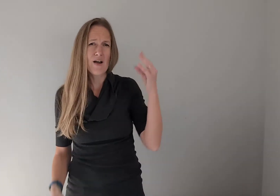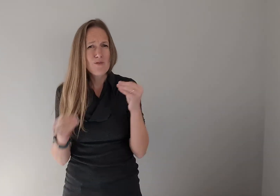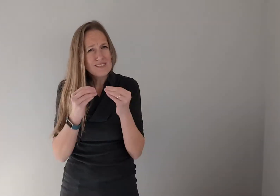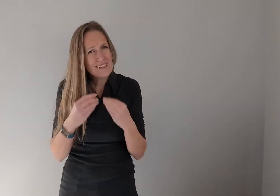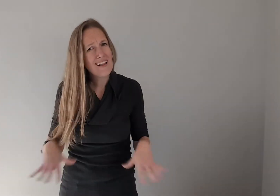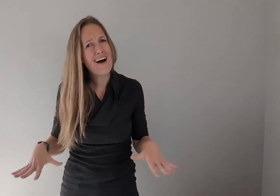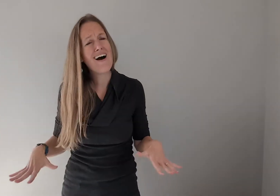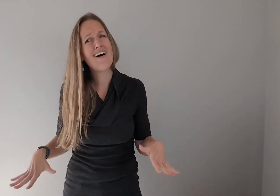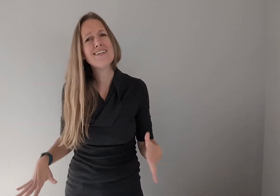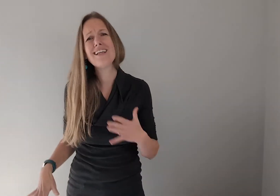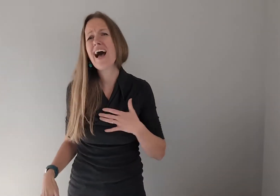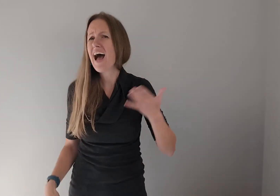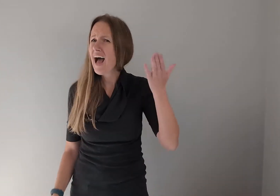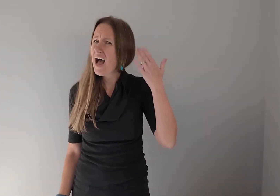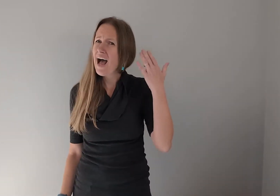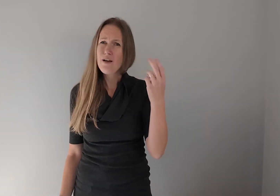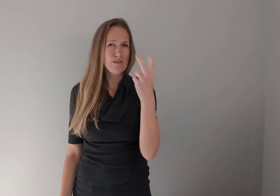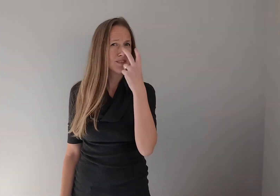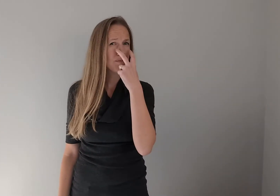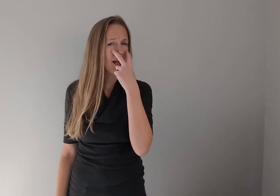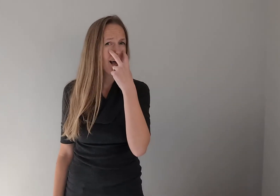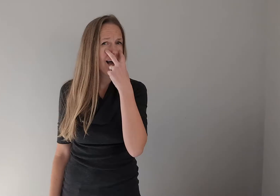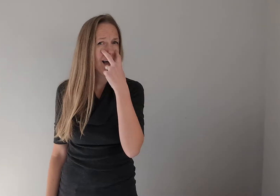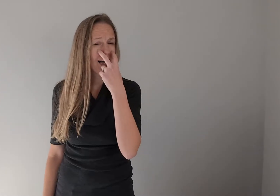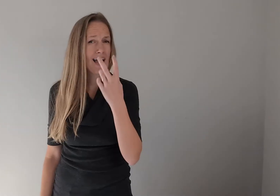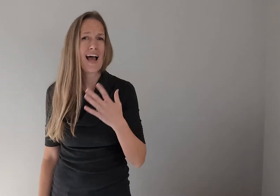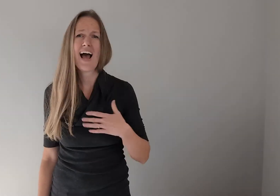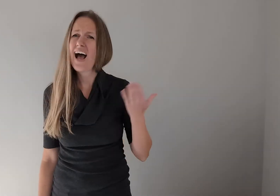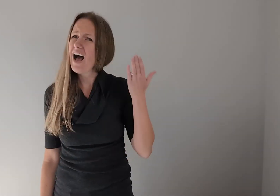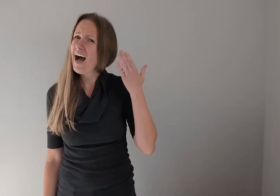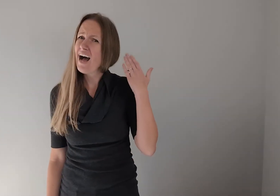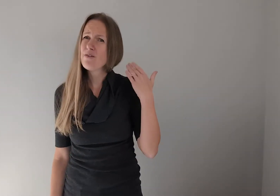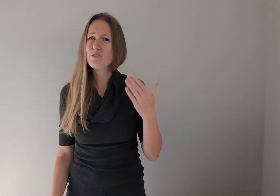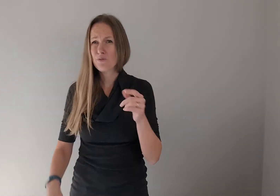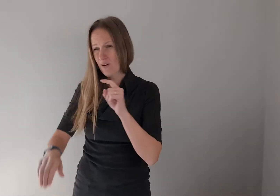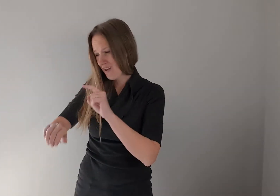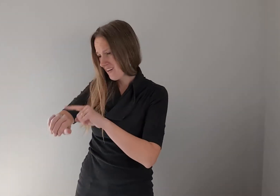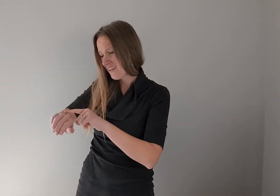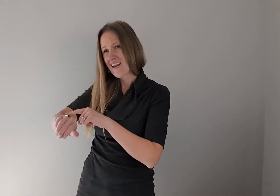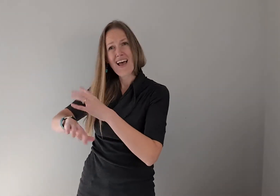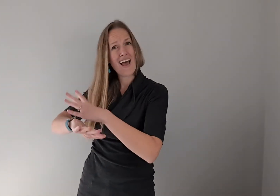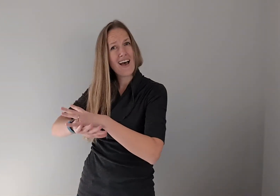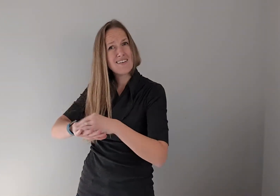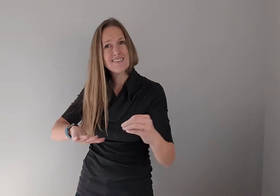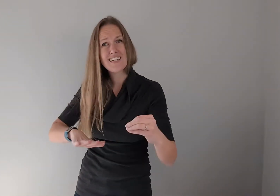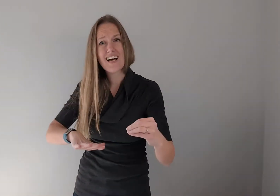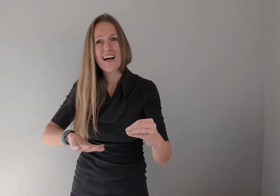was lost, I was blind, I was running out of time.